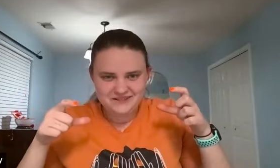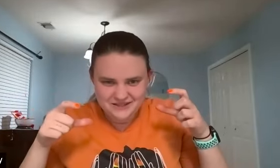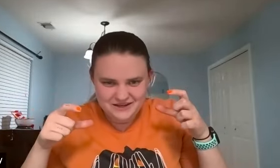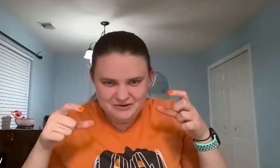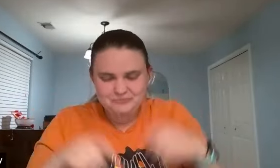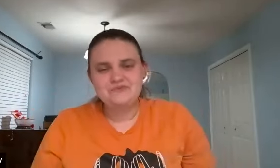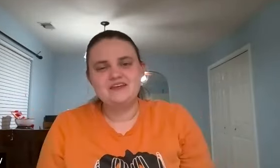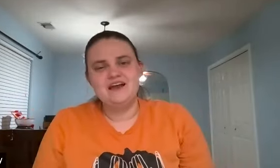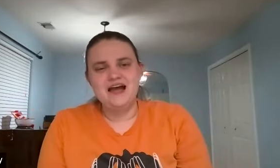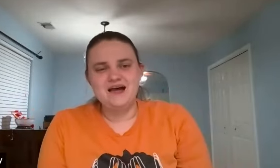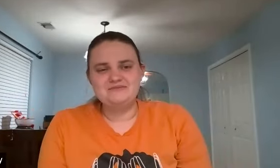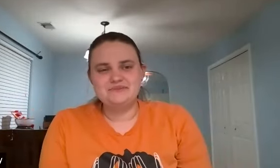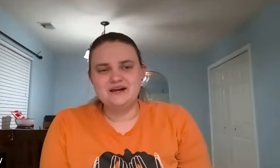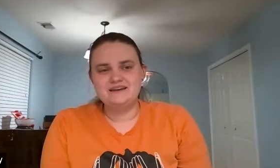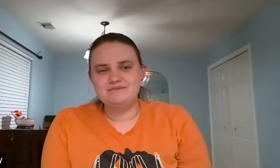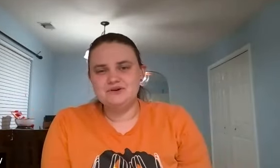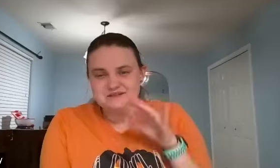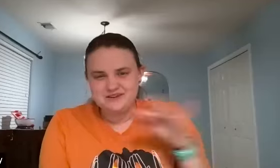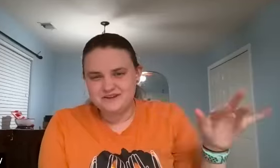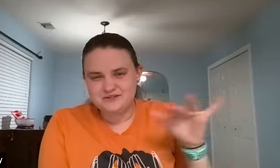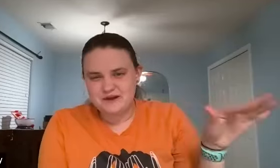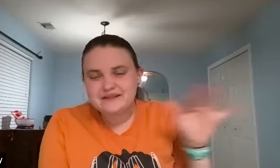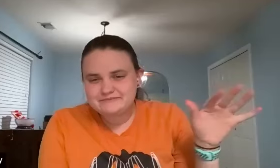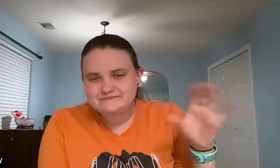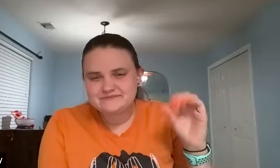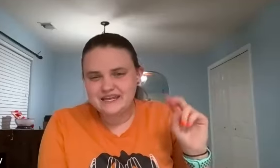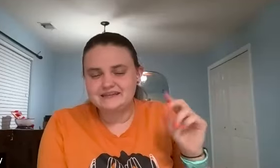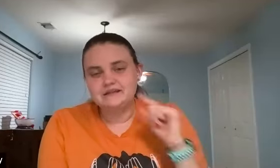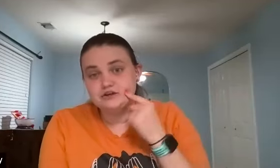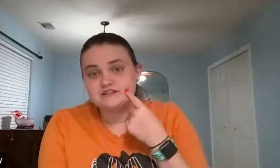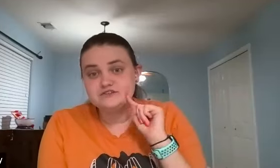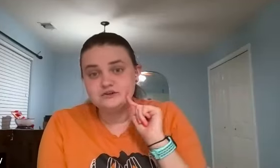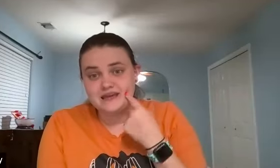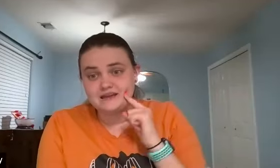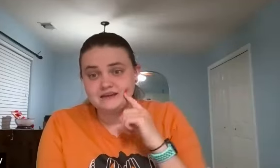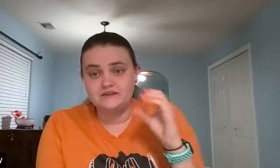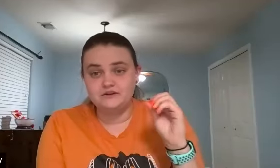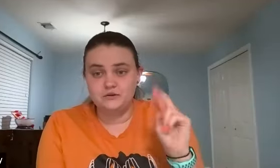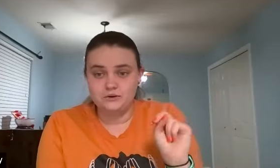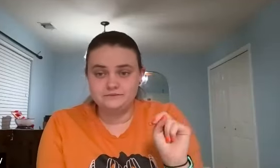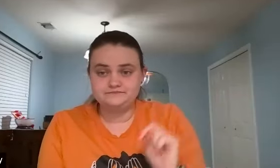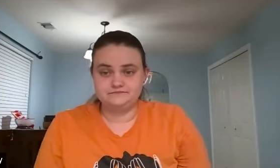you know? But most of the time you can finger spell it. You can still do candy and then do corn.